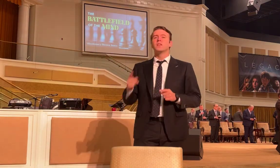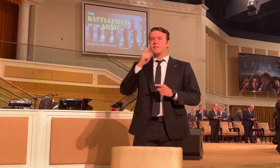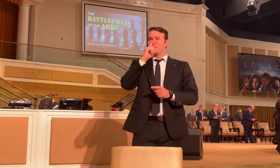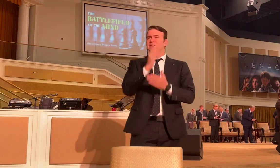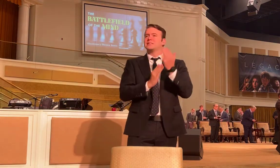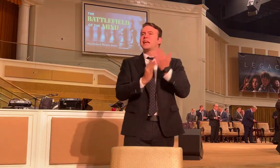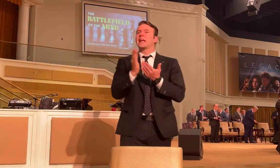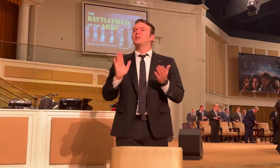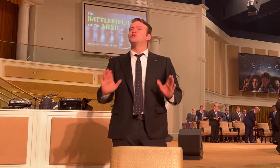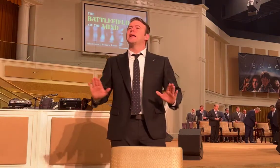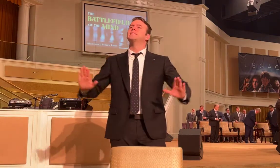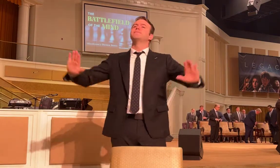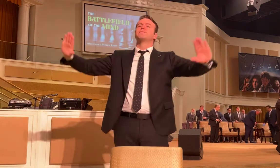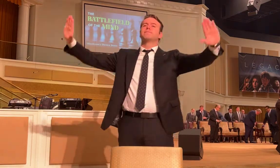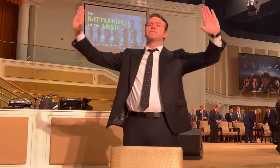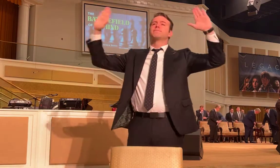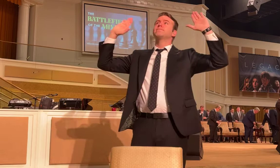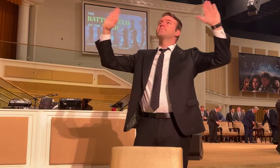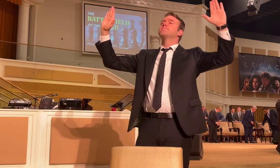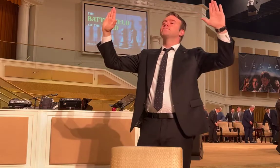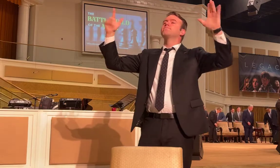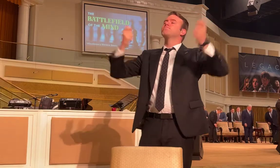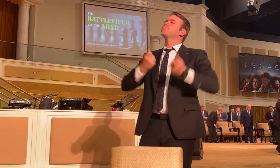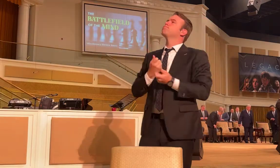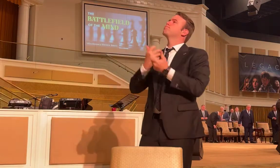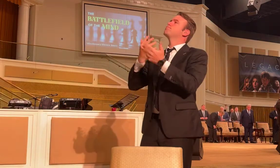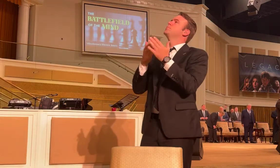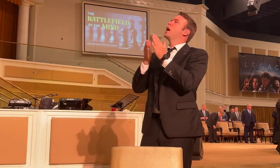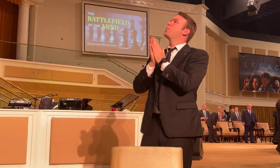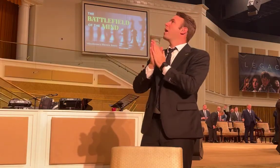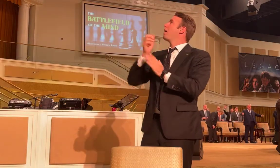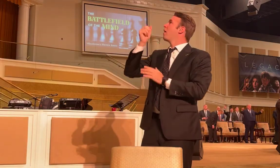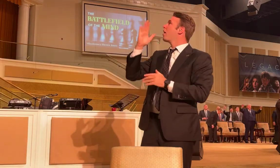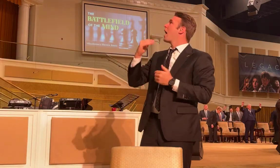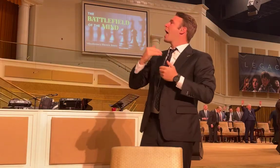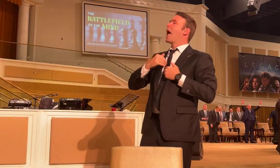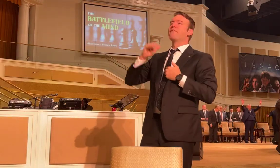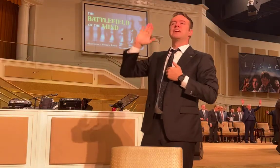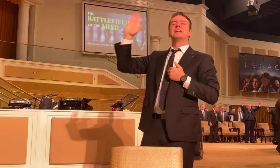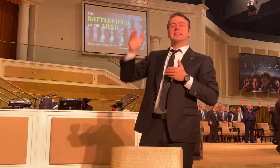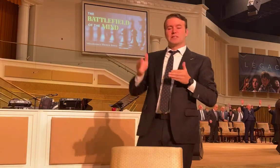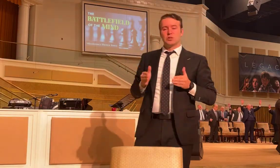your hands up to our ceiling, and would you pray that God would have his way?